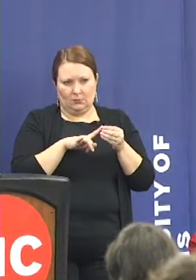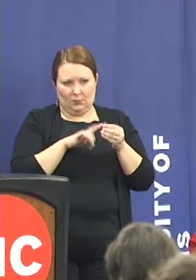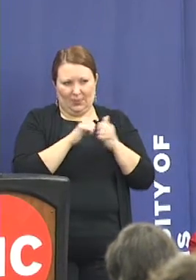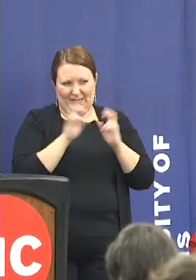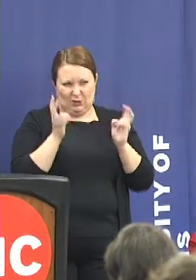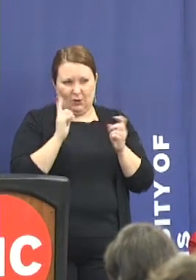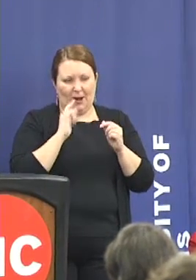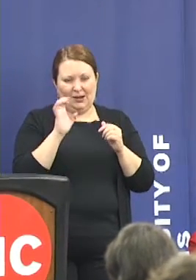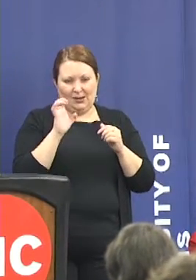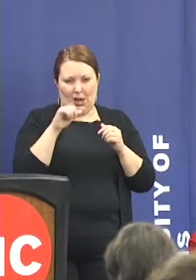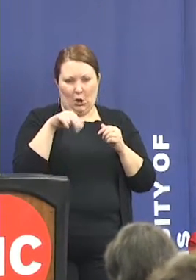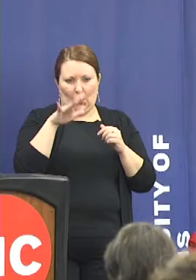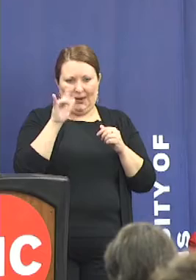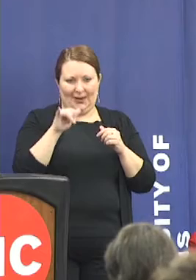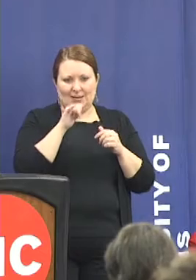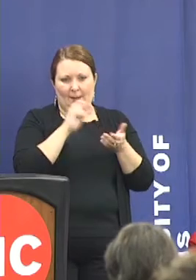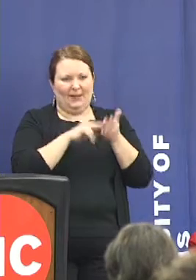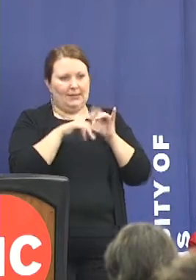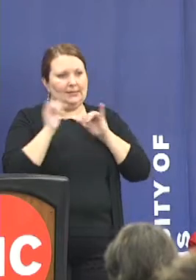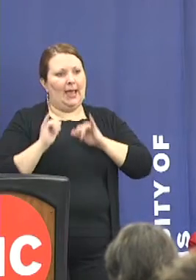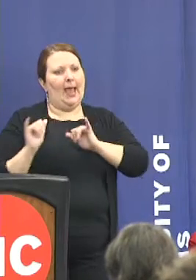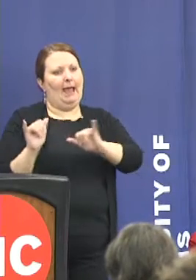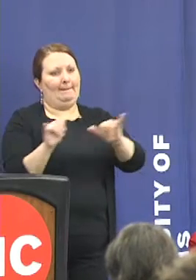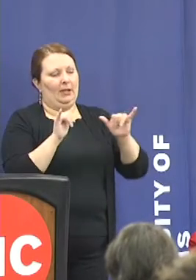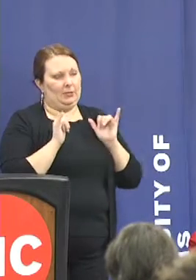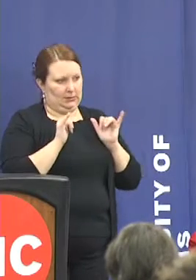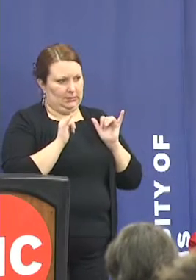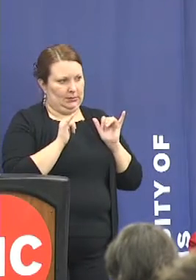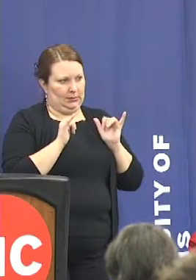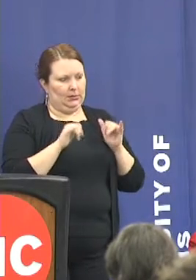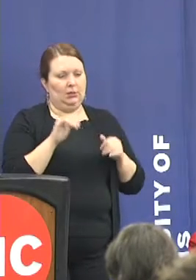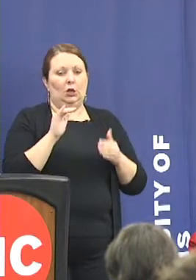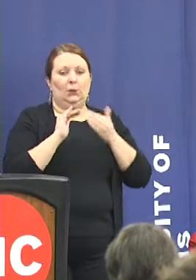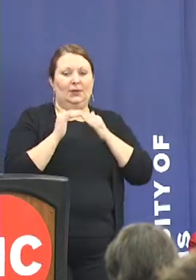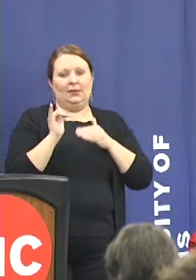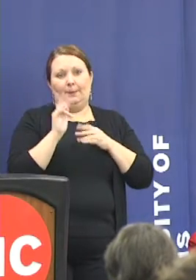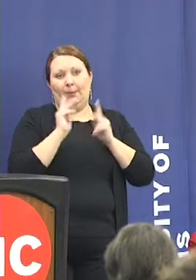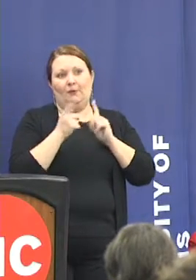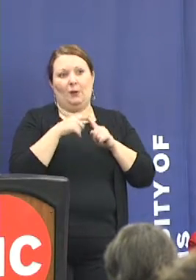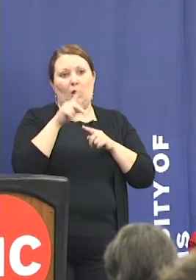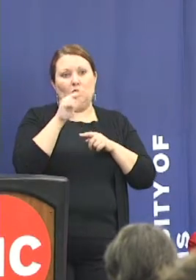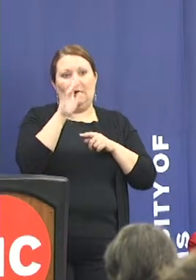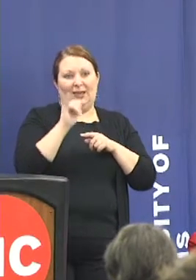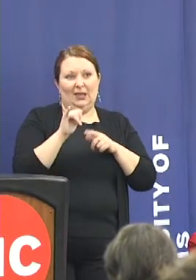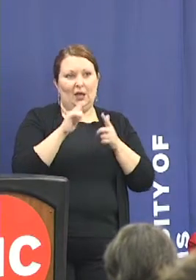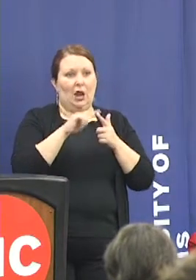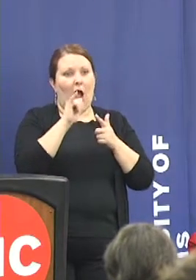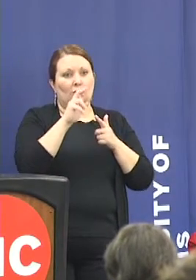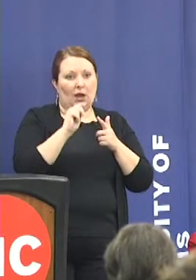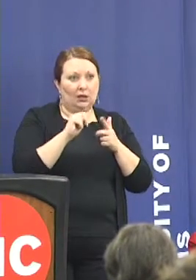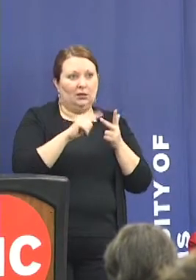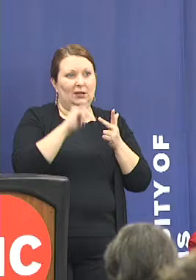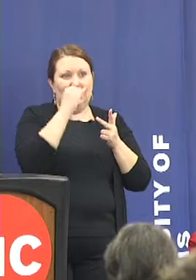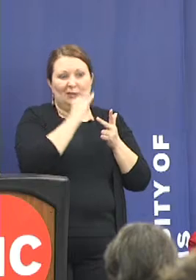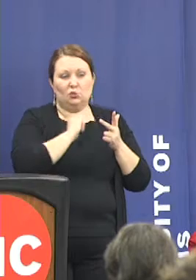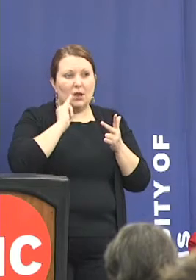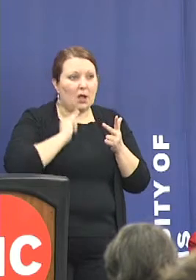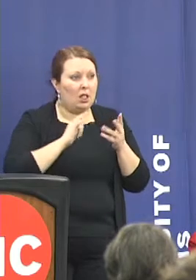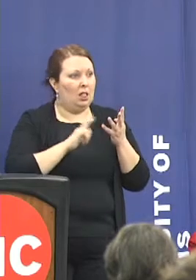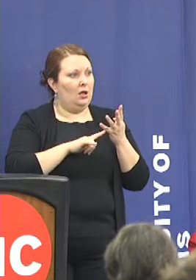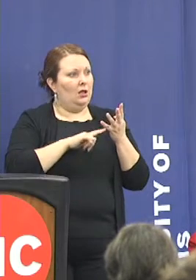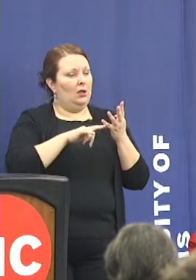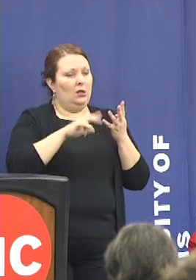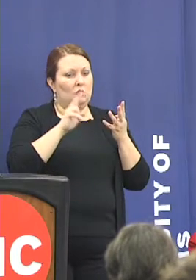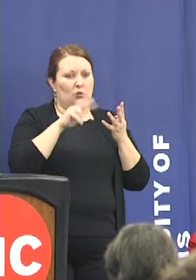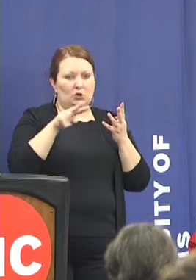this issue of equity does not equal sameness. So communities from people from Turkey to Iran, Israel, and the